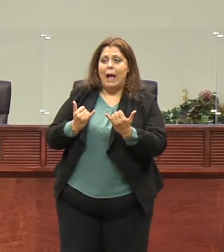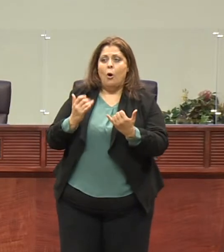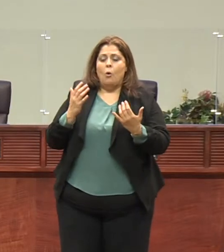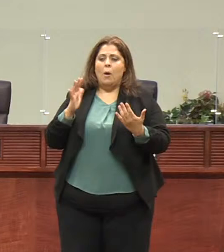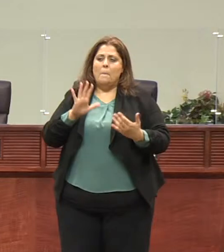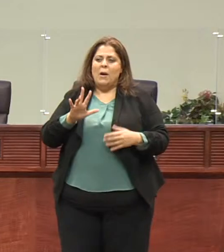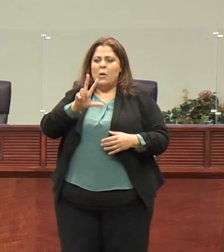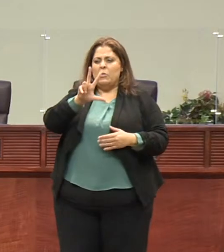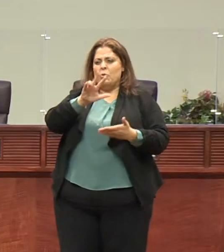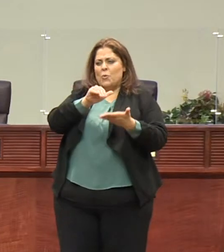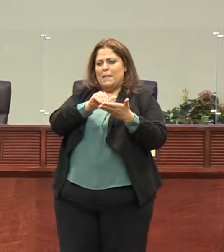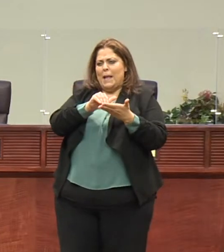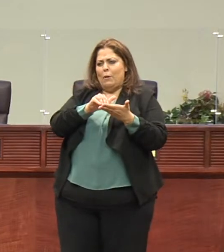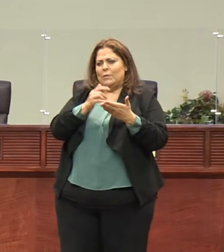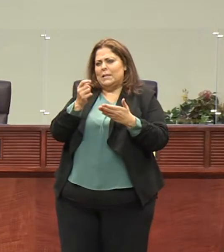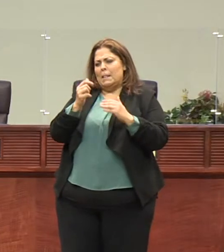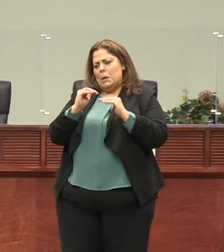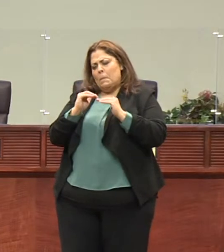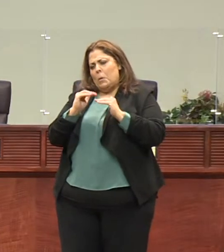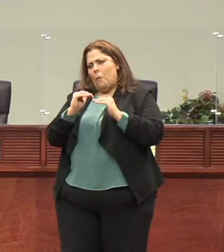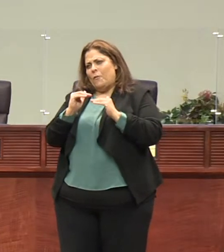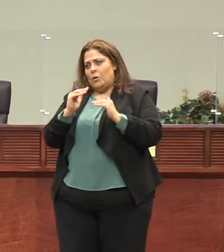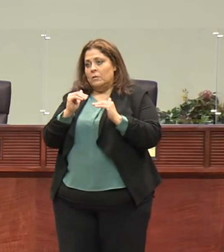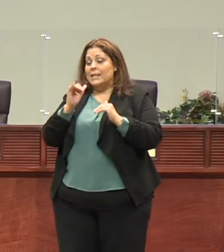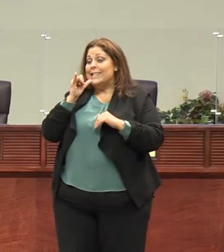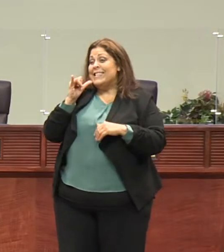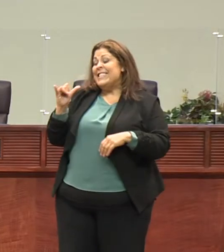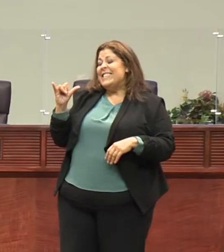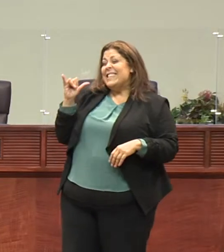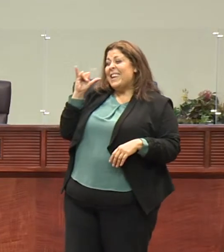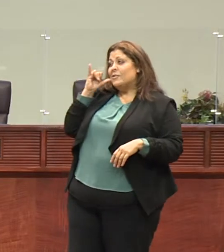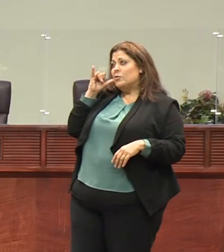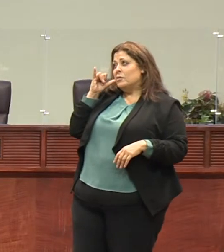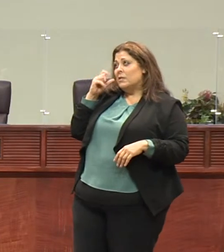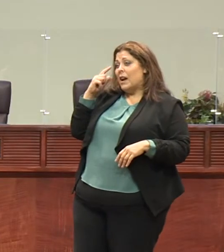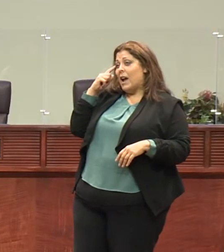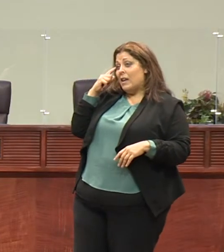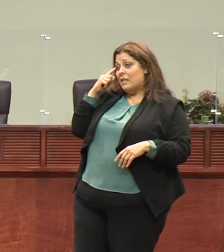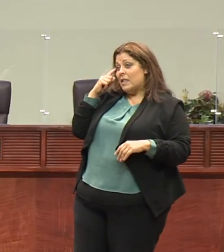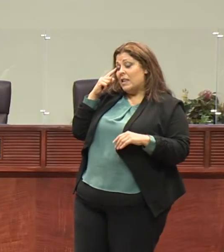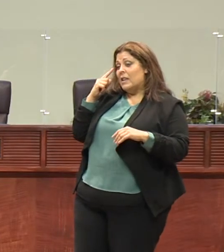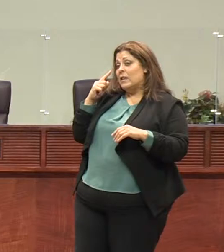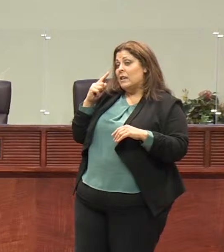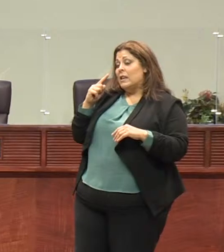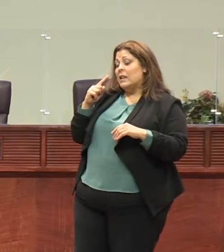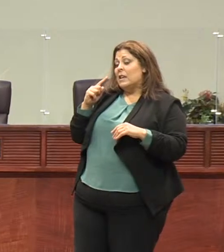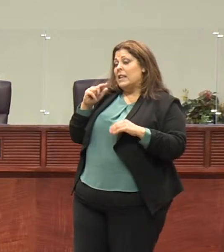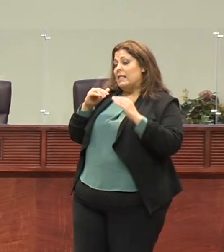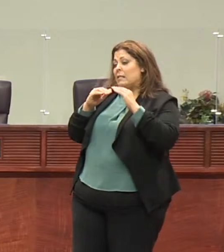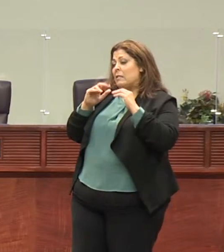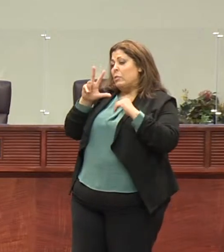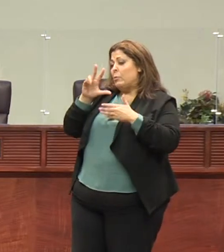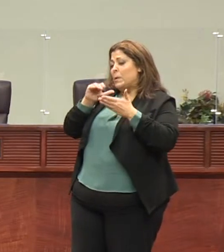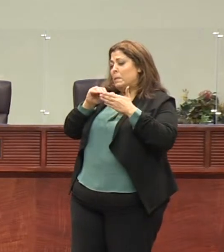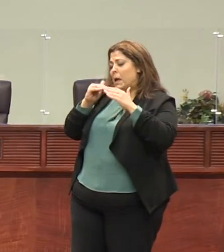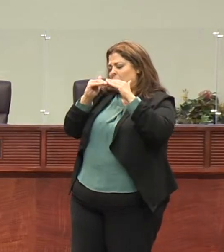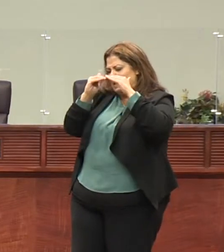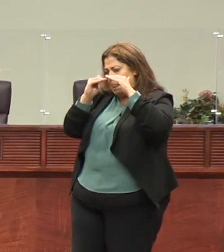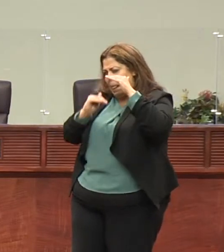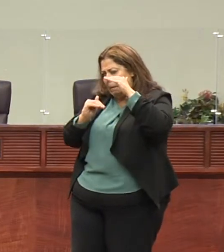3,000, sometimes a little bit over. Yesterday, I believe we did less than 3,000.